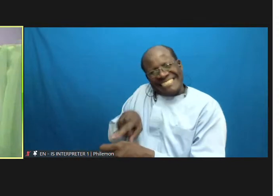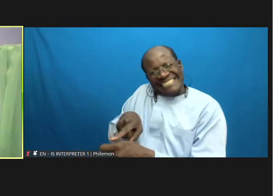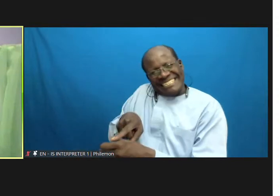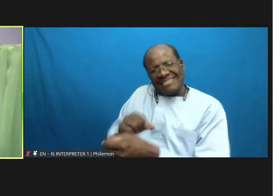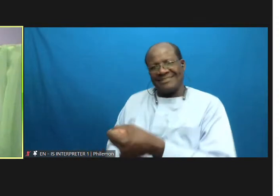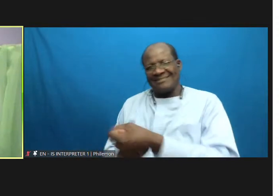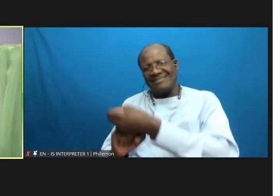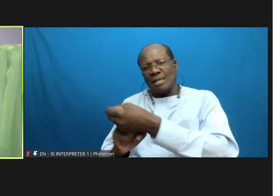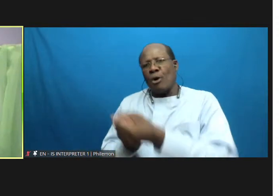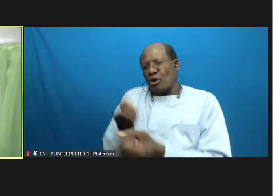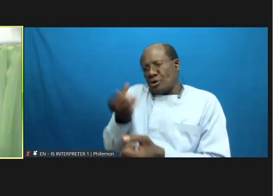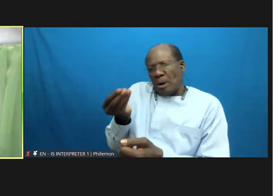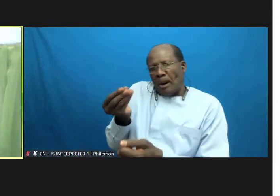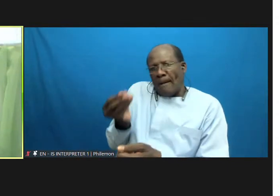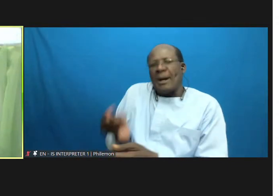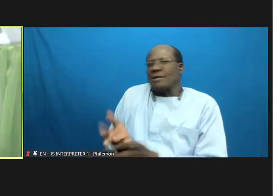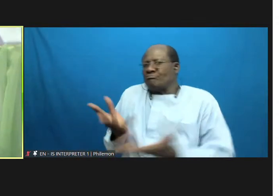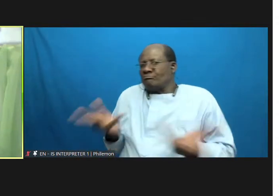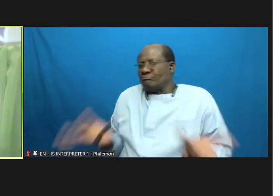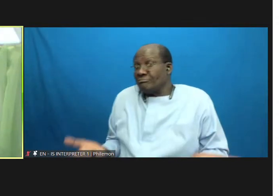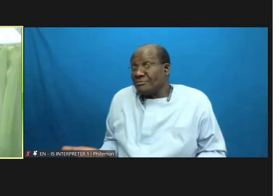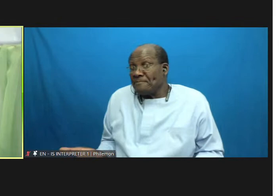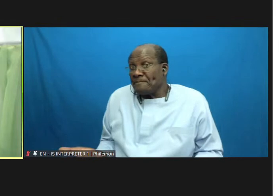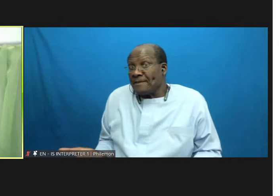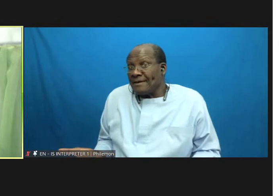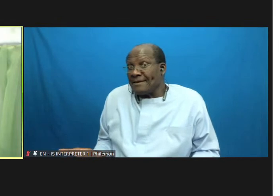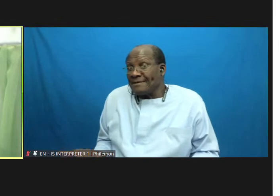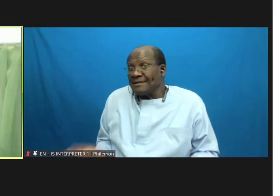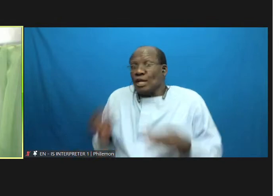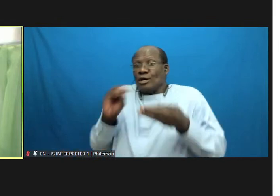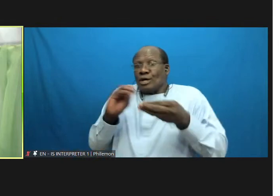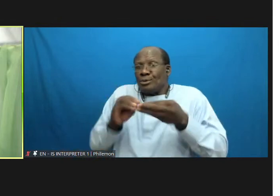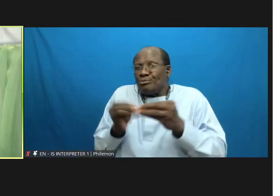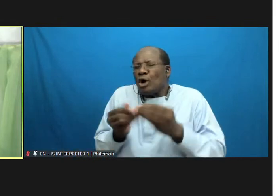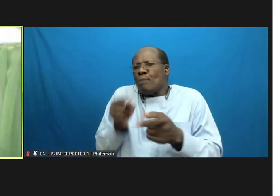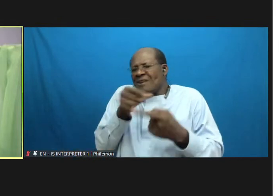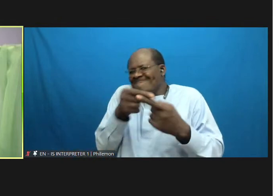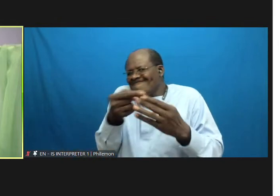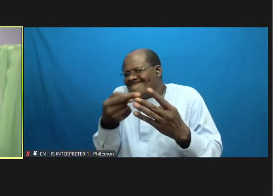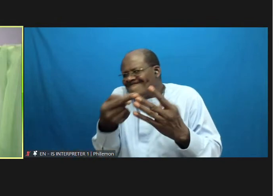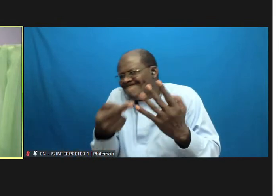that I wanted to mention. Eventually, I mean,